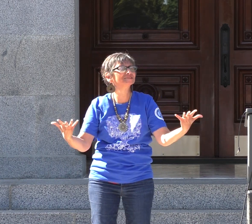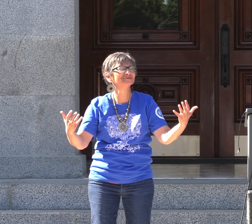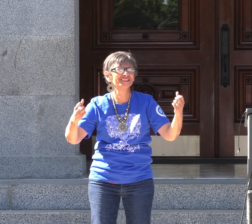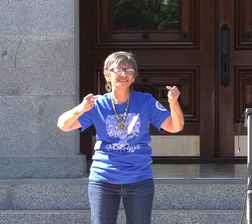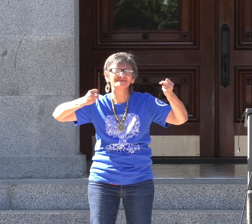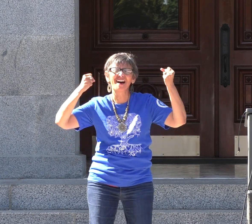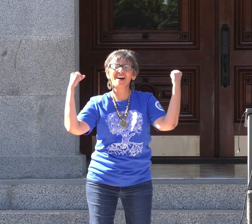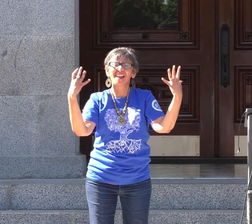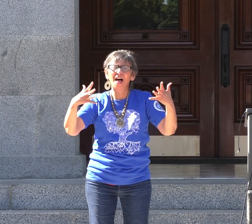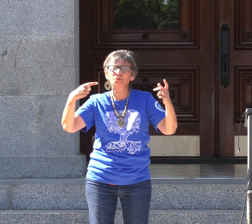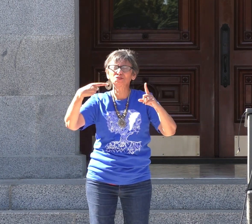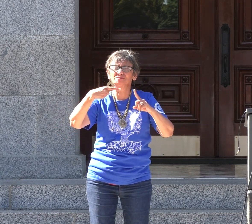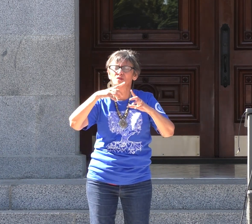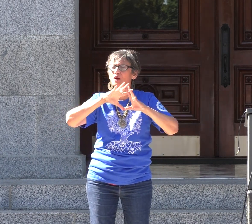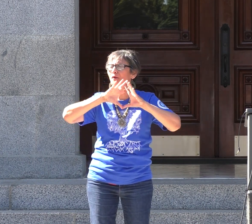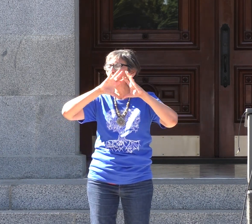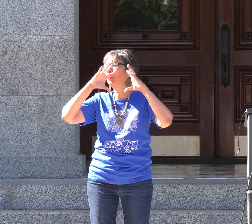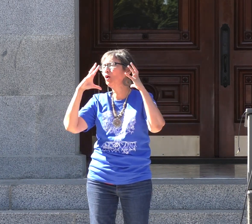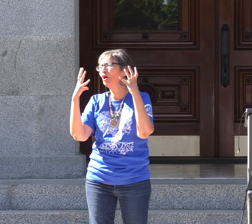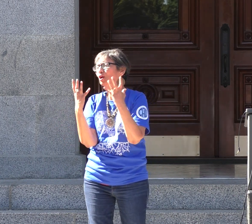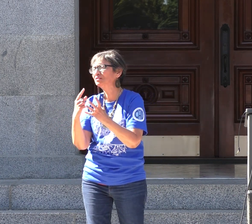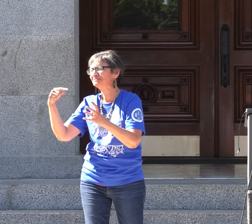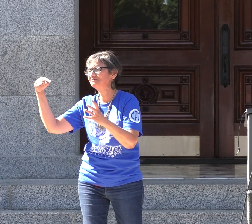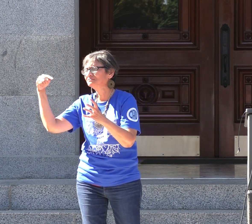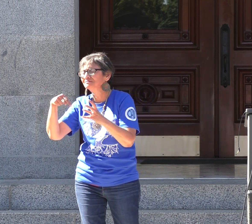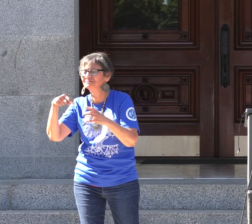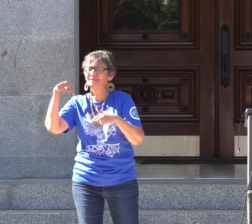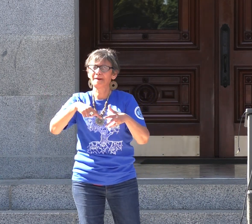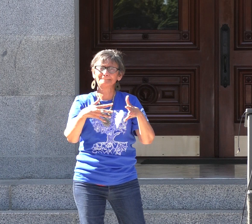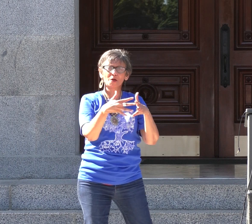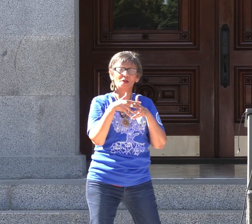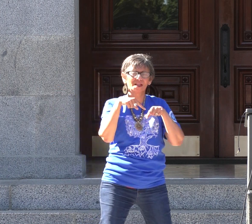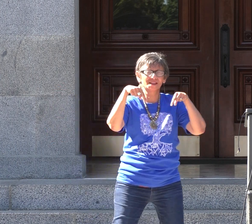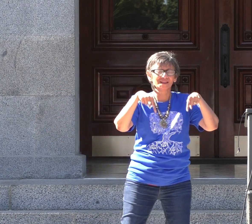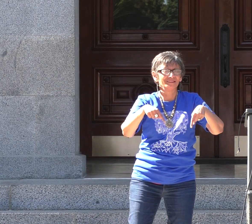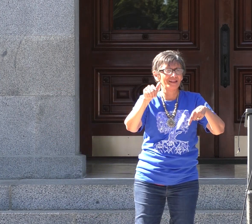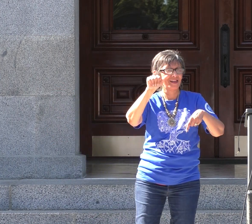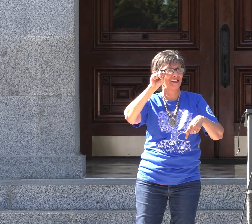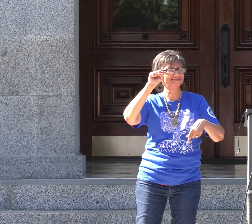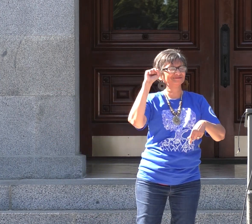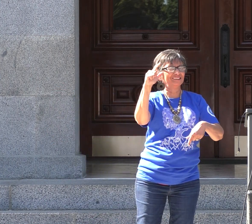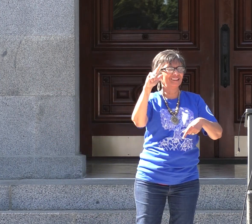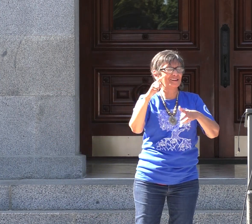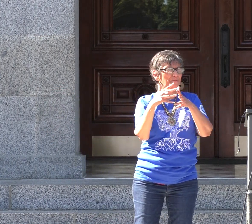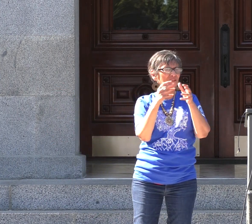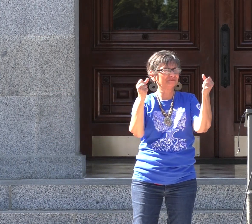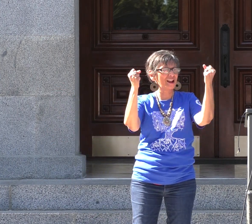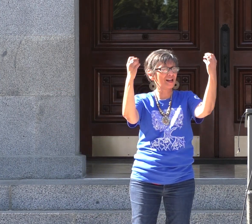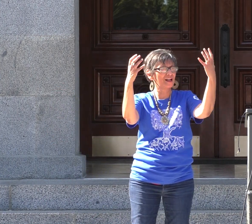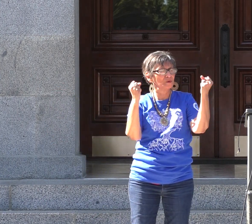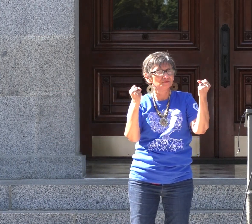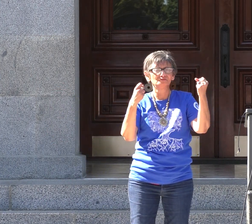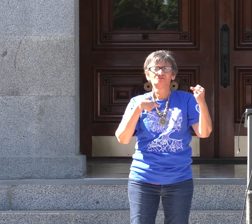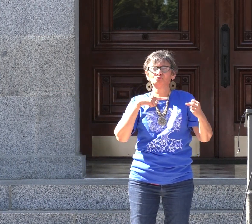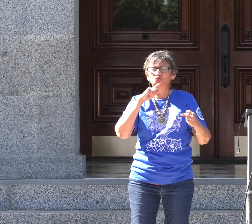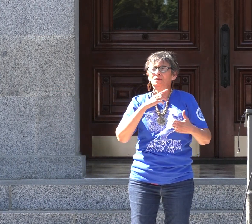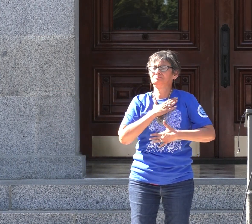month of September is what? Is to celebrate, not just here in California, United States, but around the world,